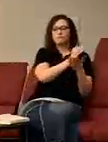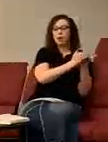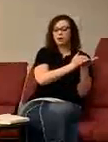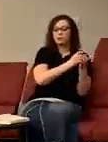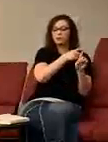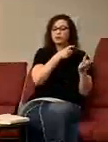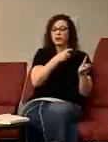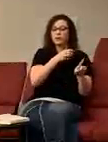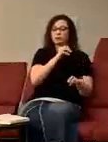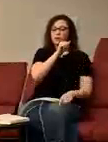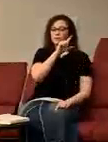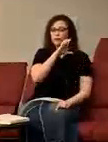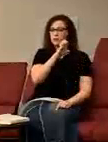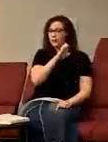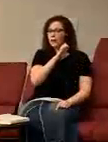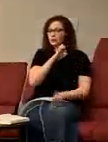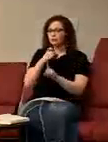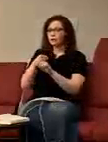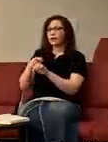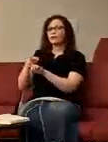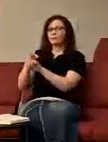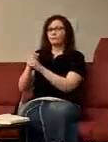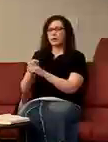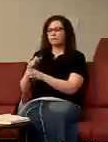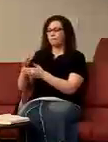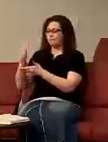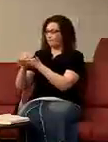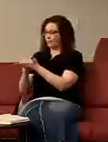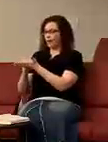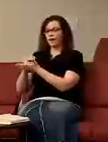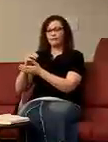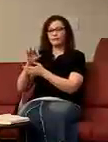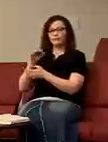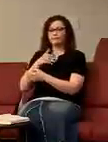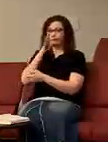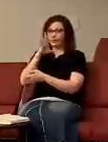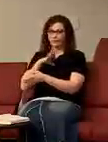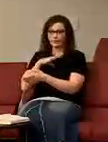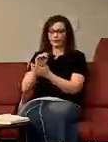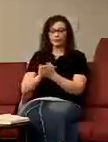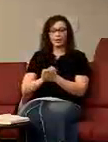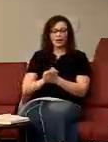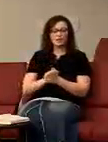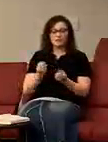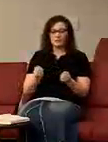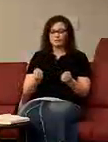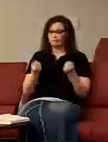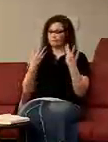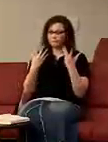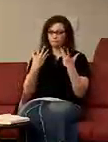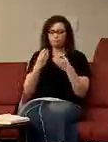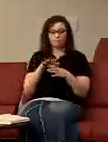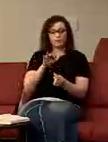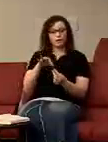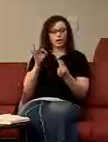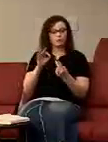together and they make a new set, and that set is different. And there's millions and millions of options, so what happens is but